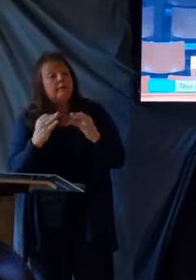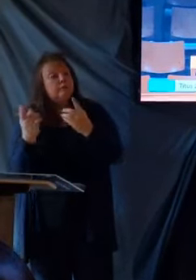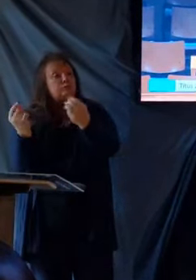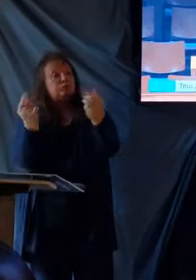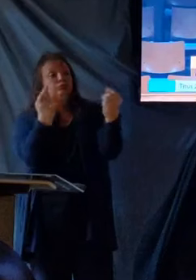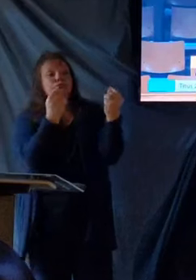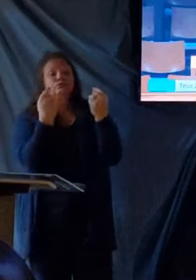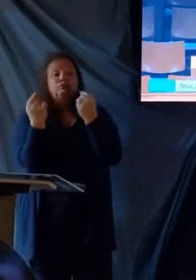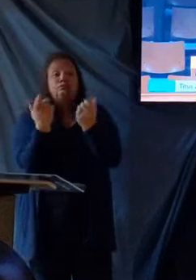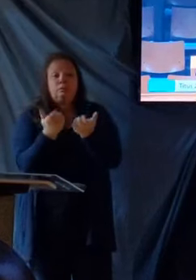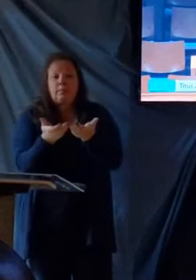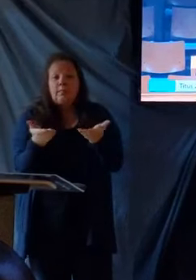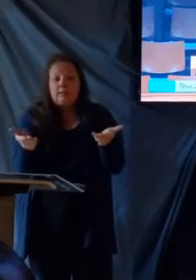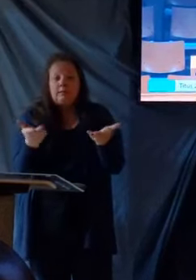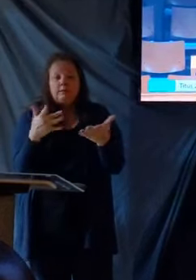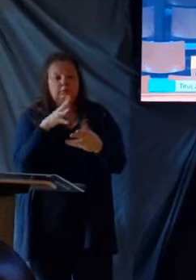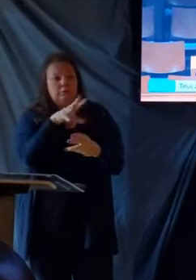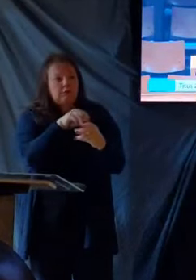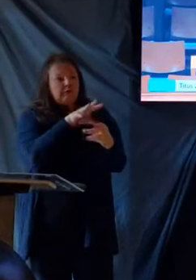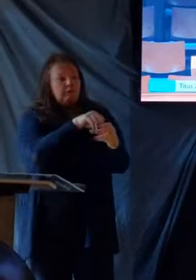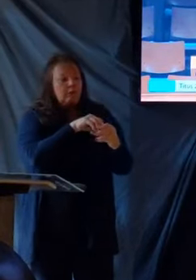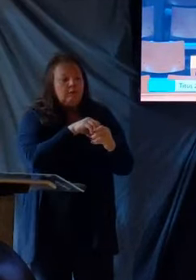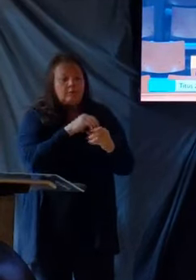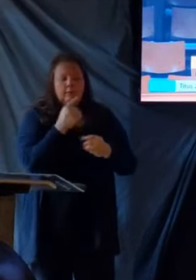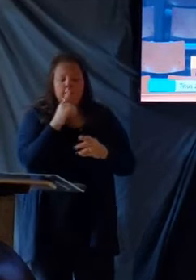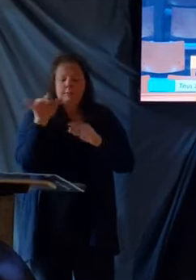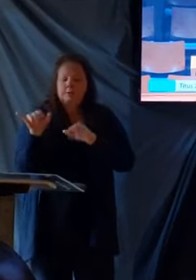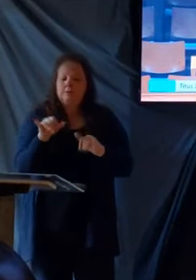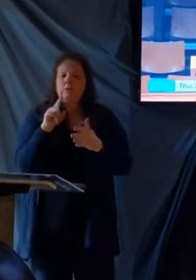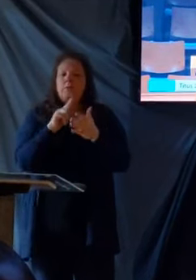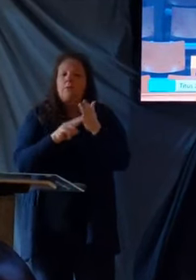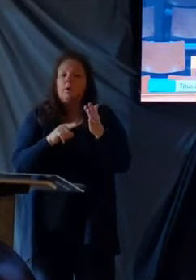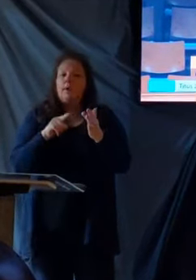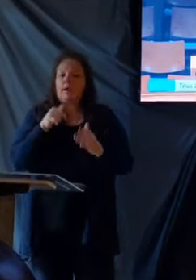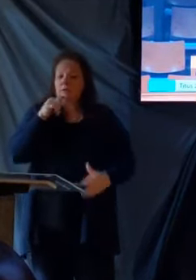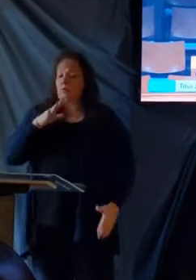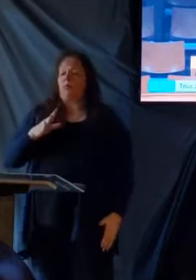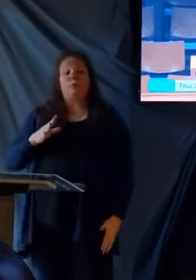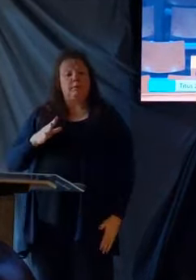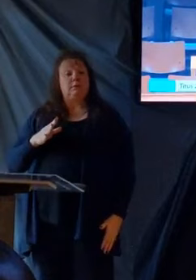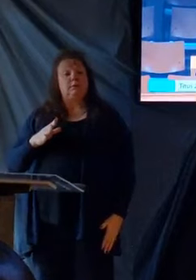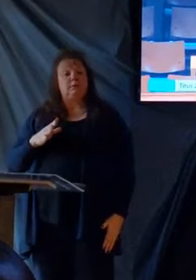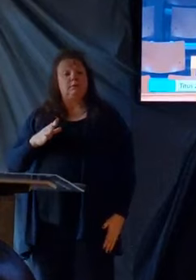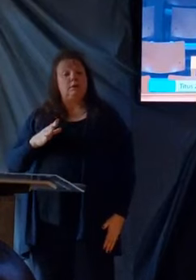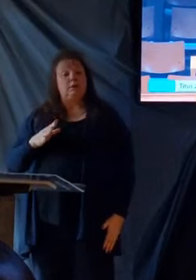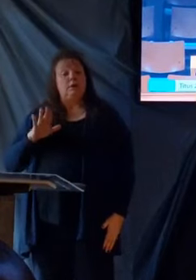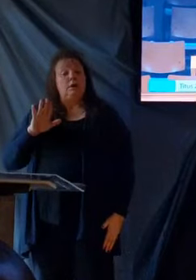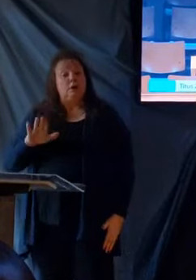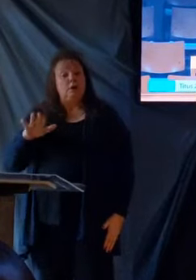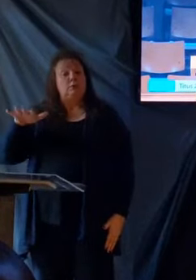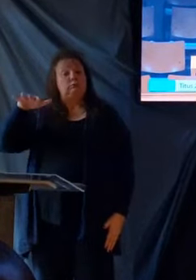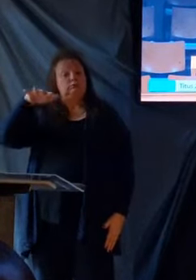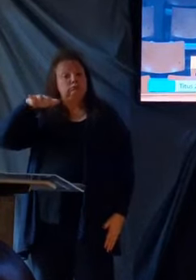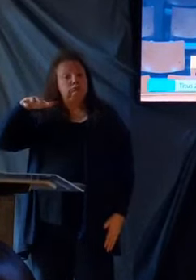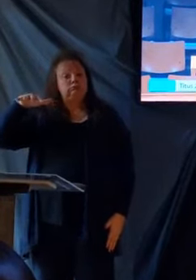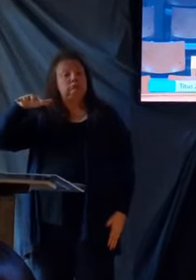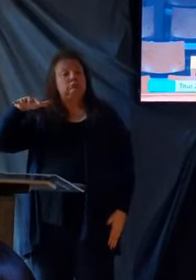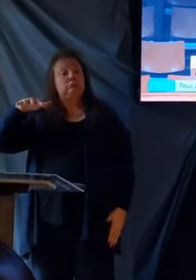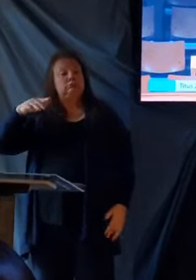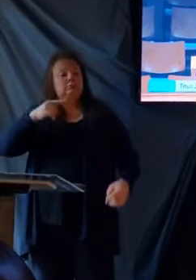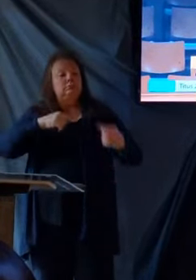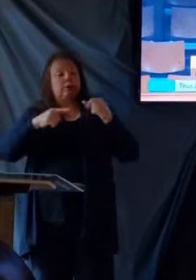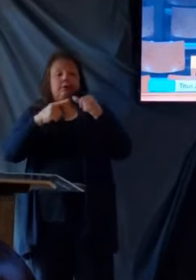other things and other involvements, always consistent with what she is as a woman. But that's her realm. That's why